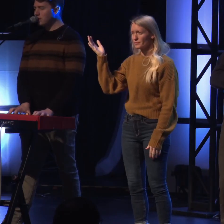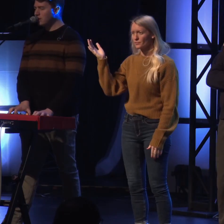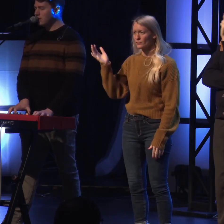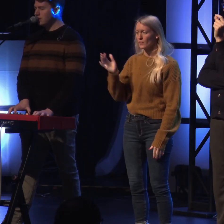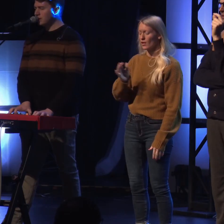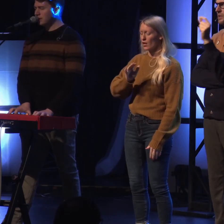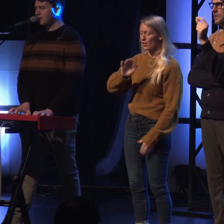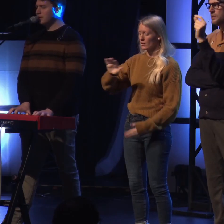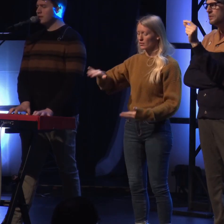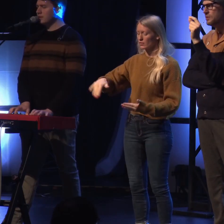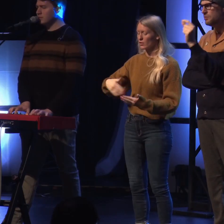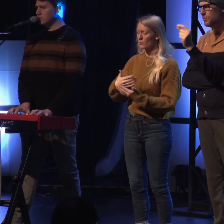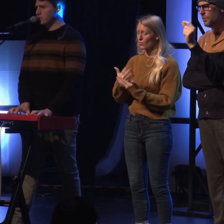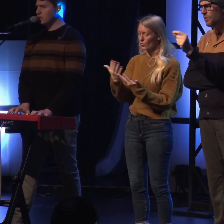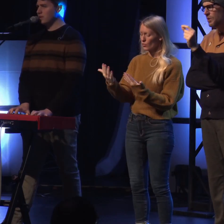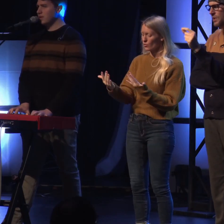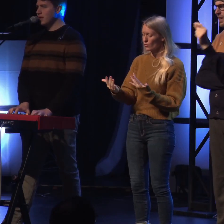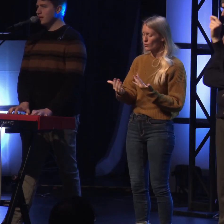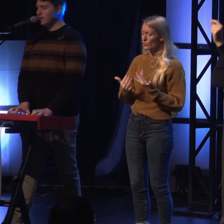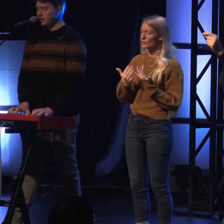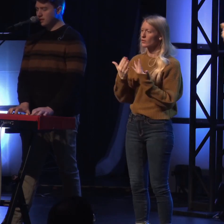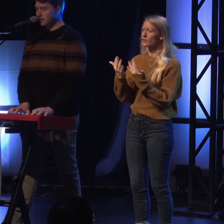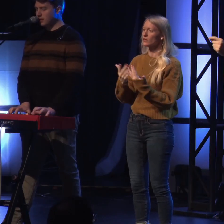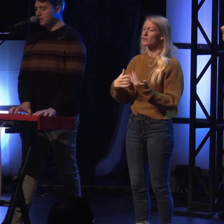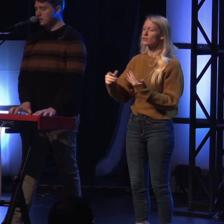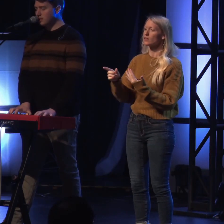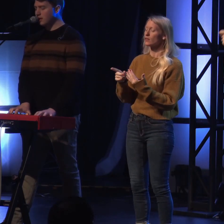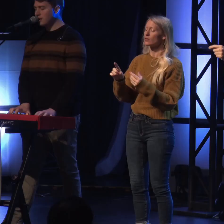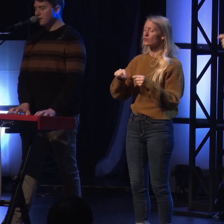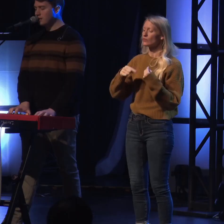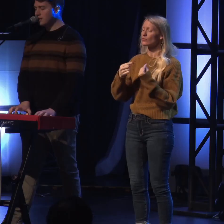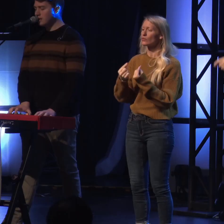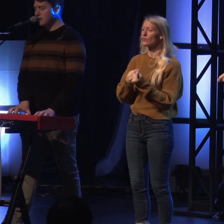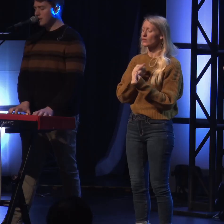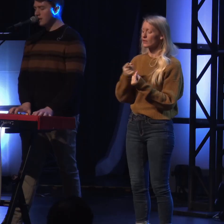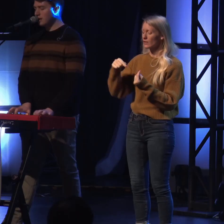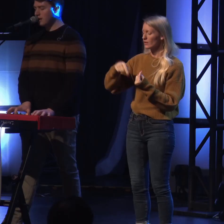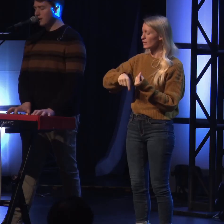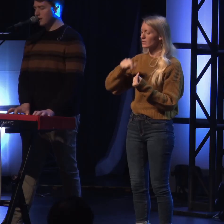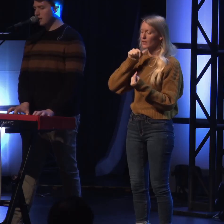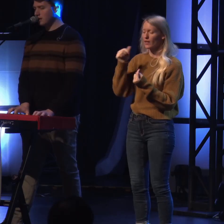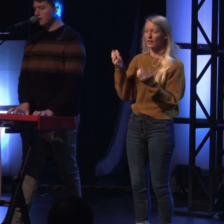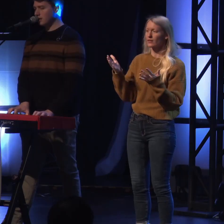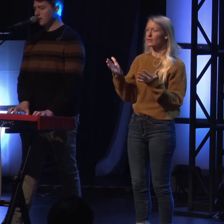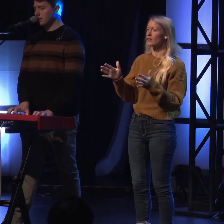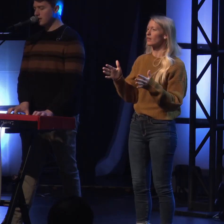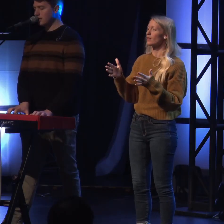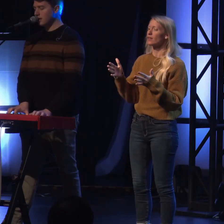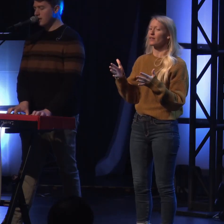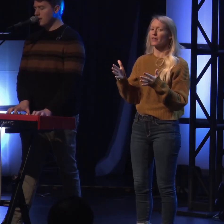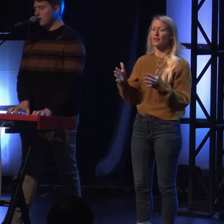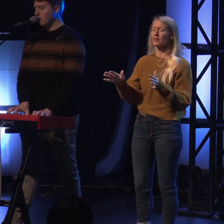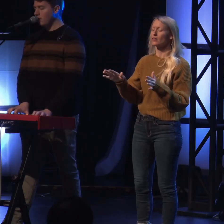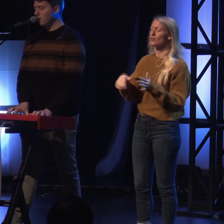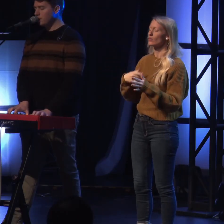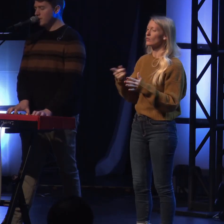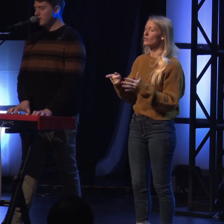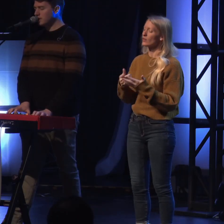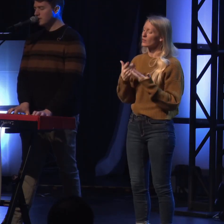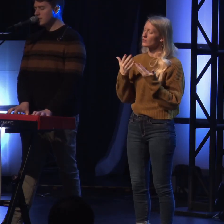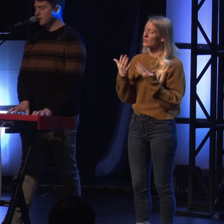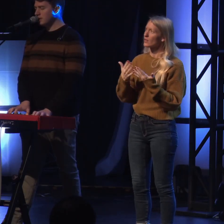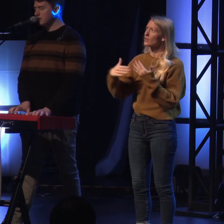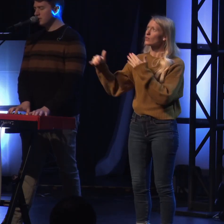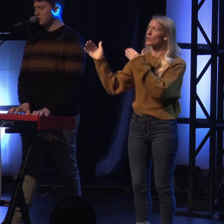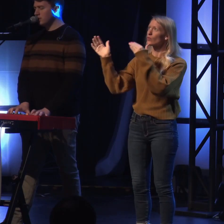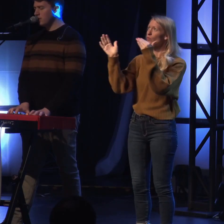Hold on a little more. This is not the end. Hope